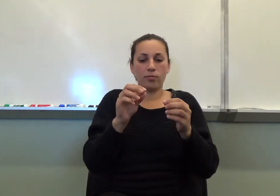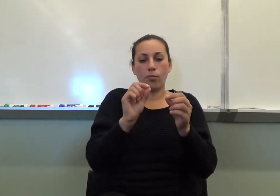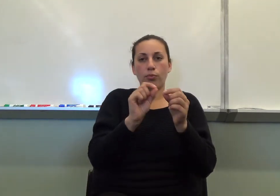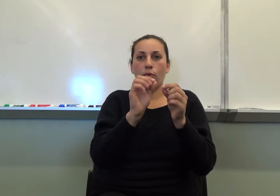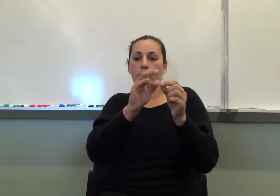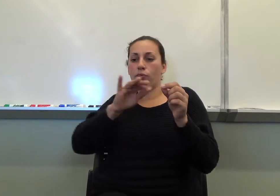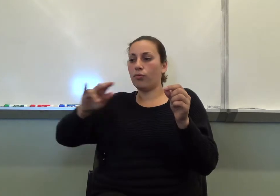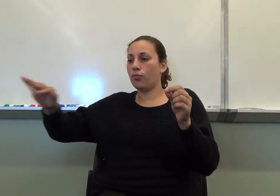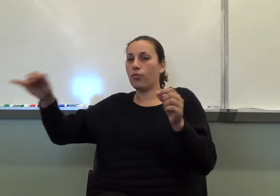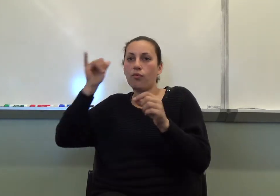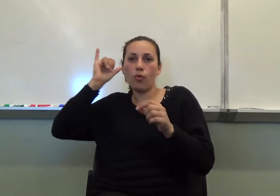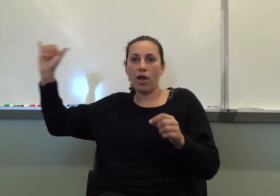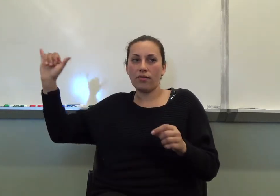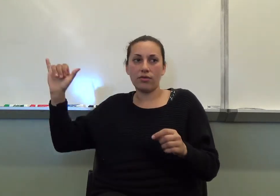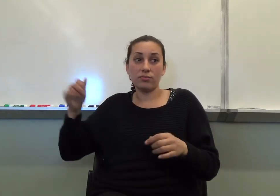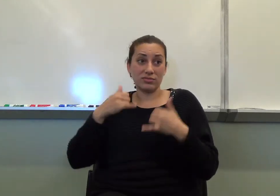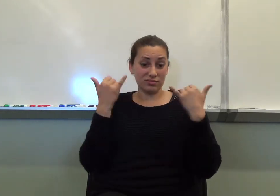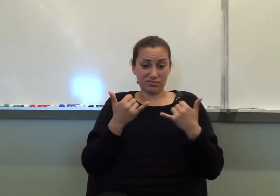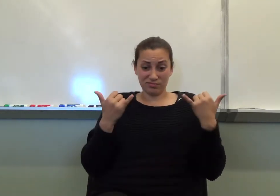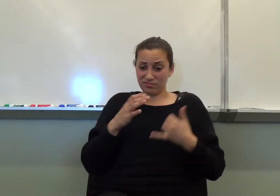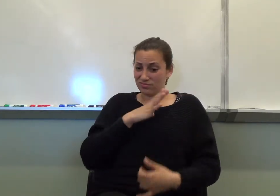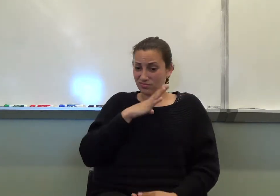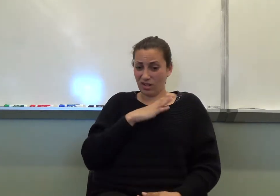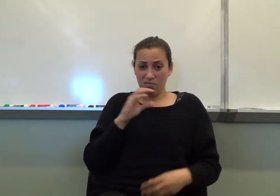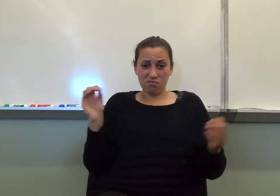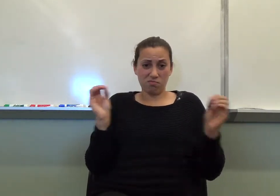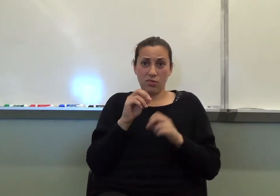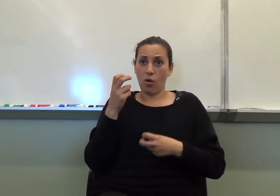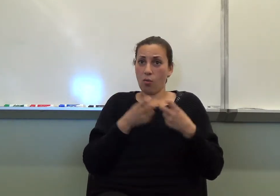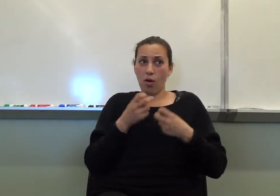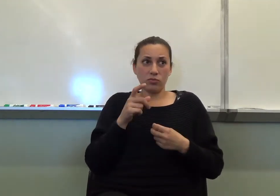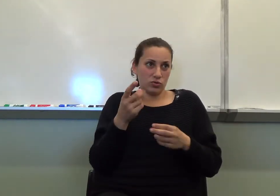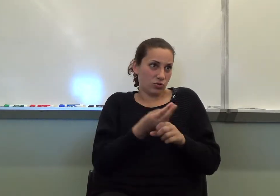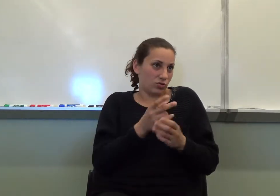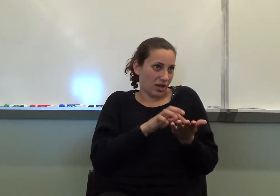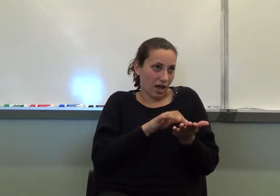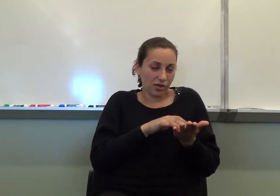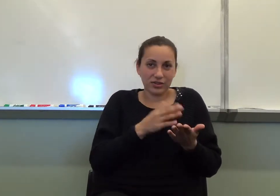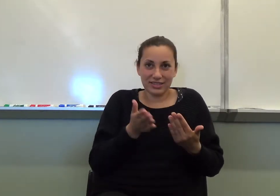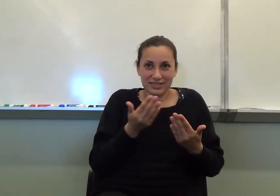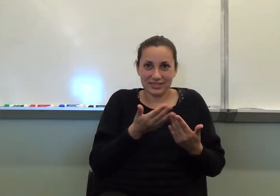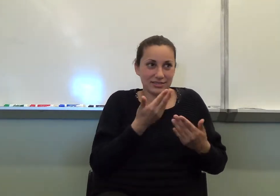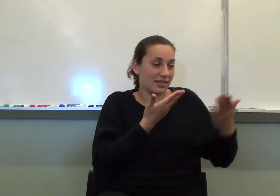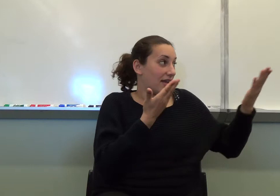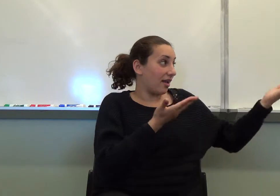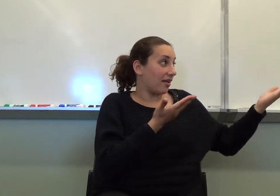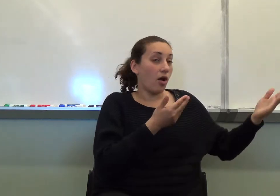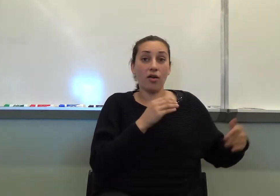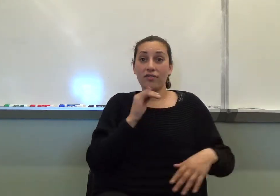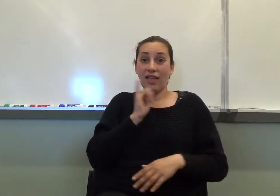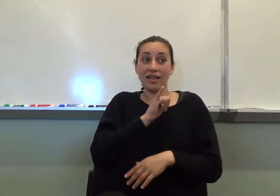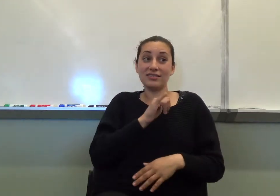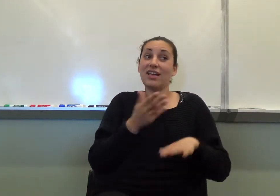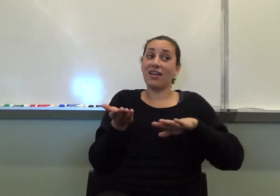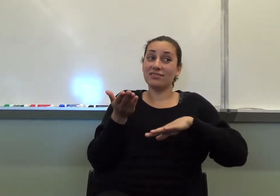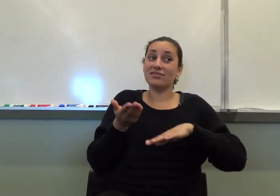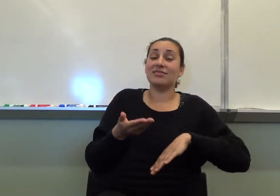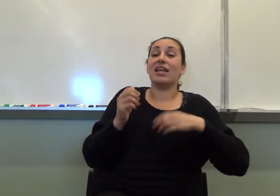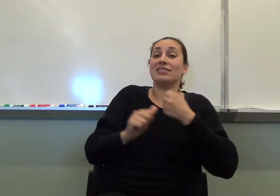no problem. You can punch them up on your calculator in a second. There they are. That's a deadly thing there, folks. There it is. Put it on the